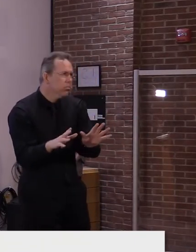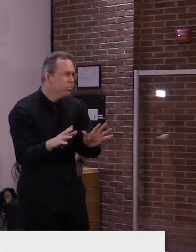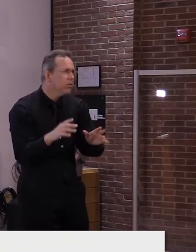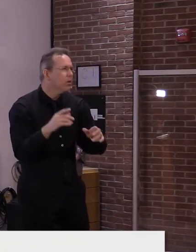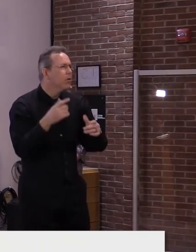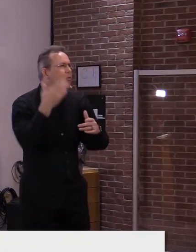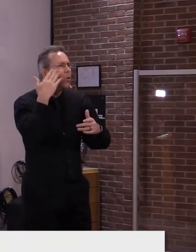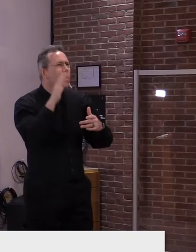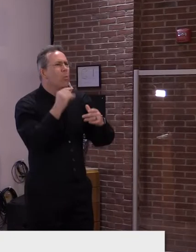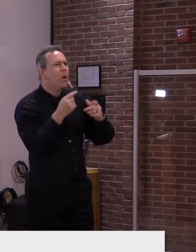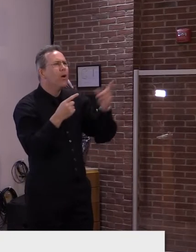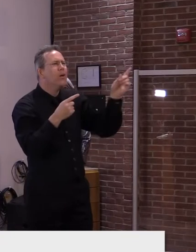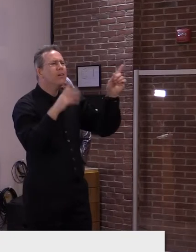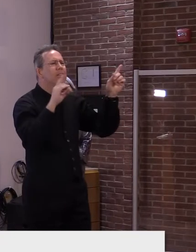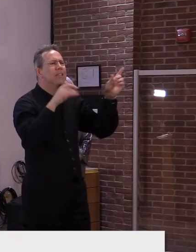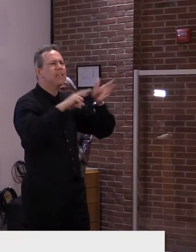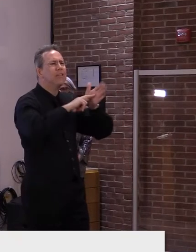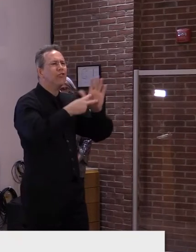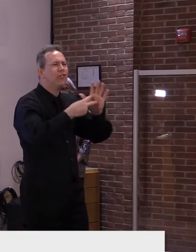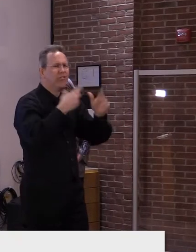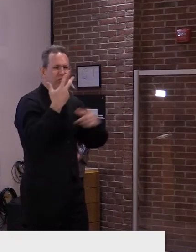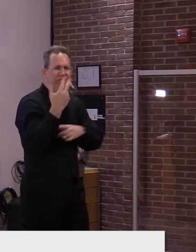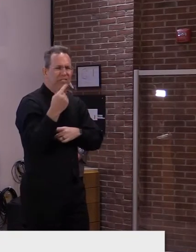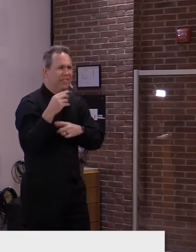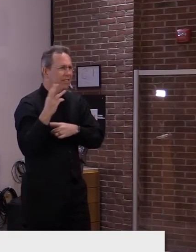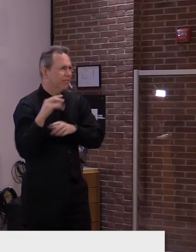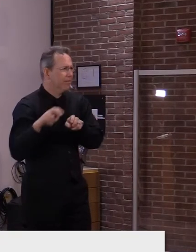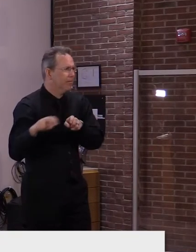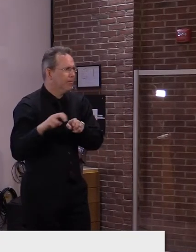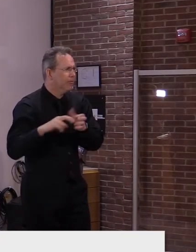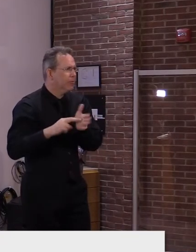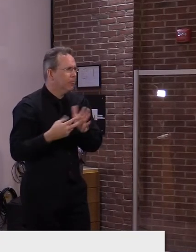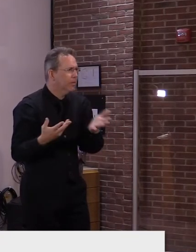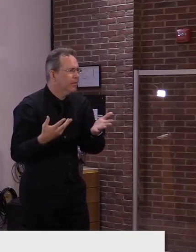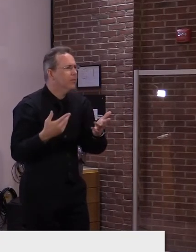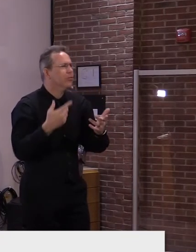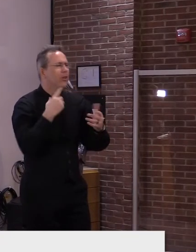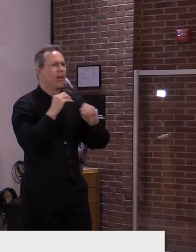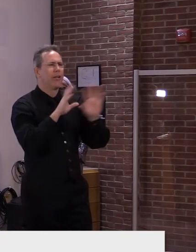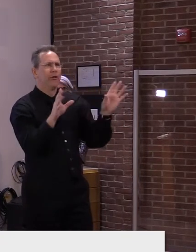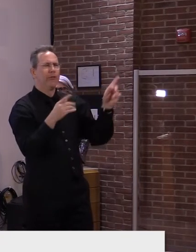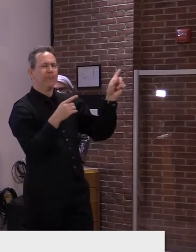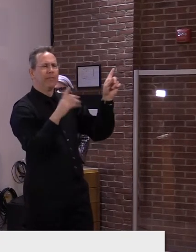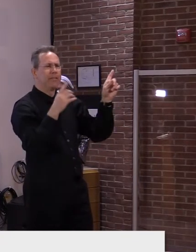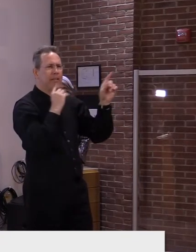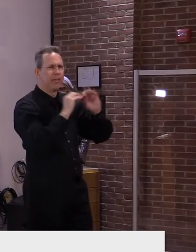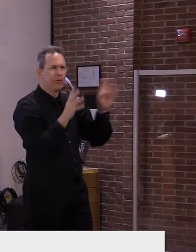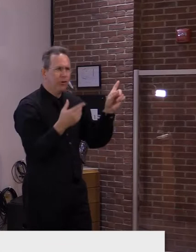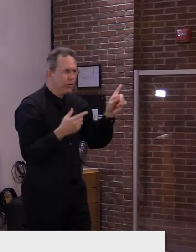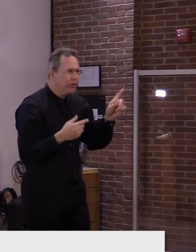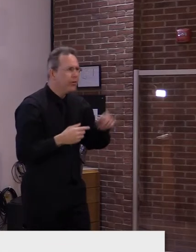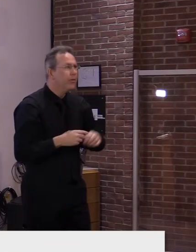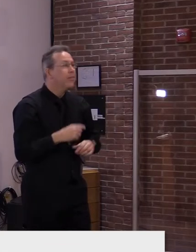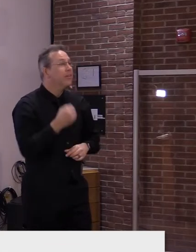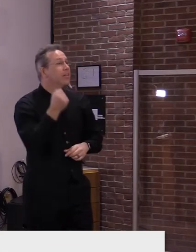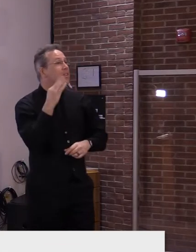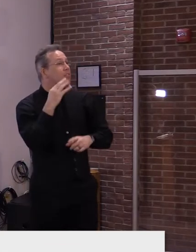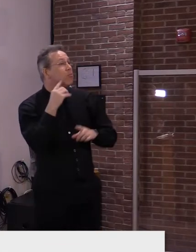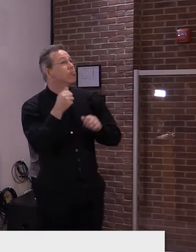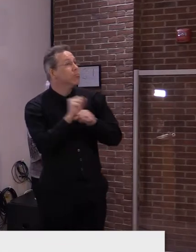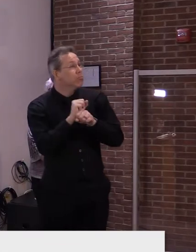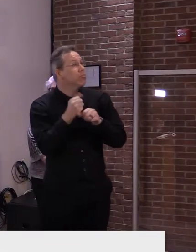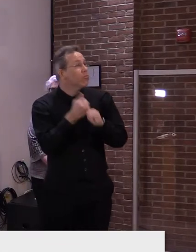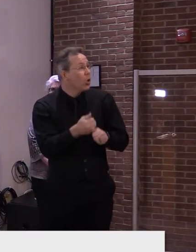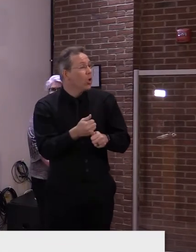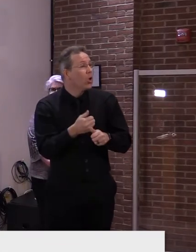what CMS put out for our long-term care facilities, high would mean a percent positivity rate of 10% or